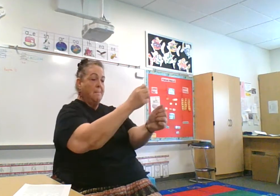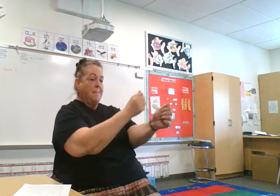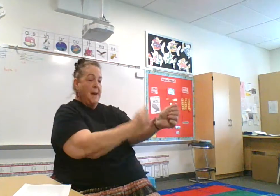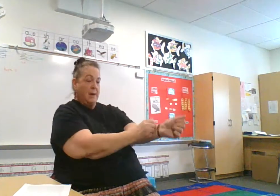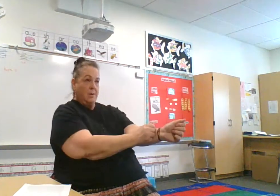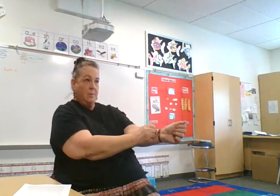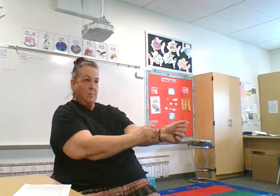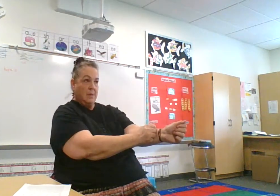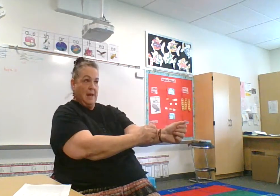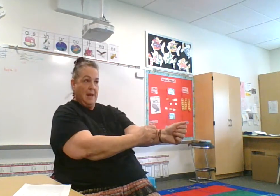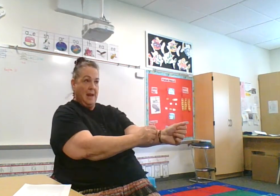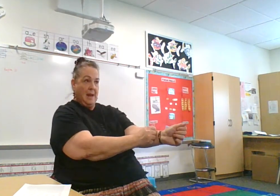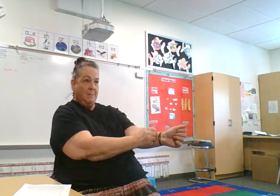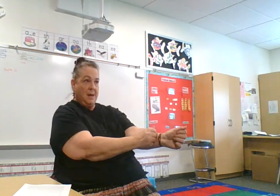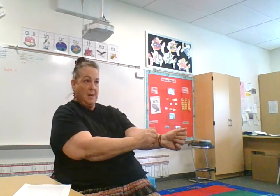back with the A hand behind you.